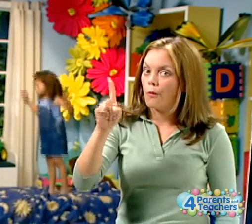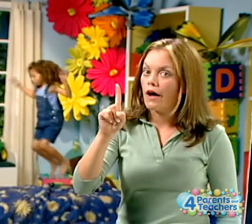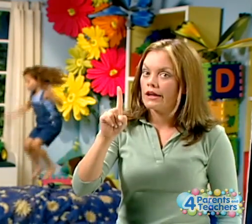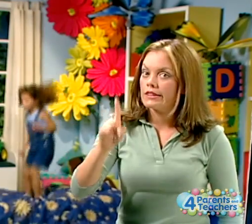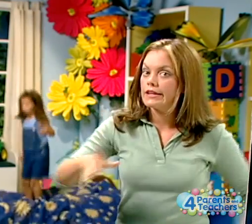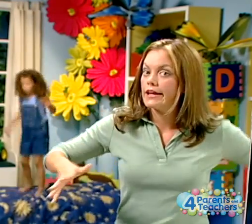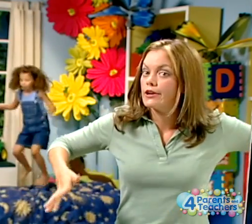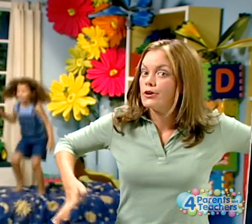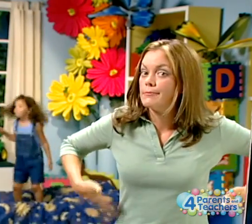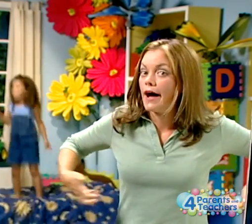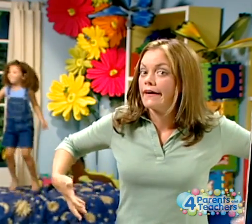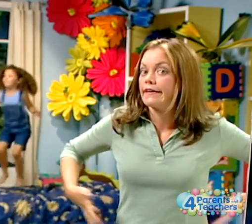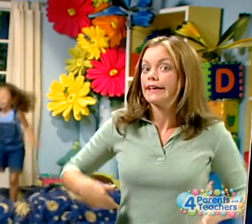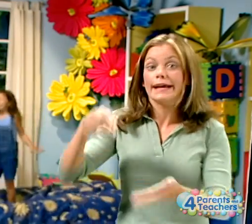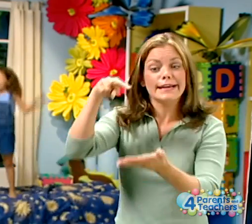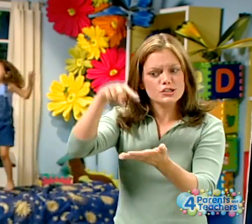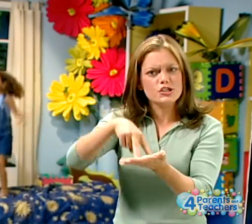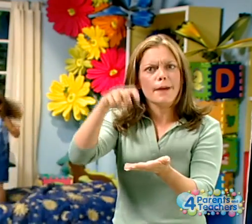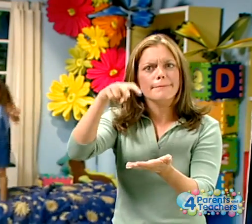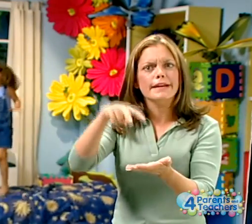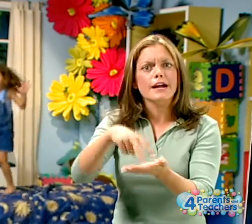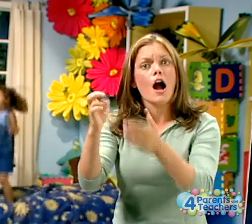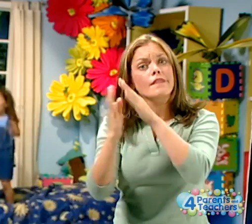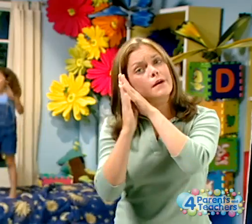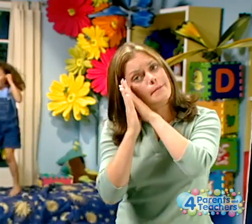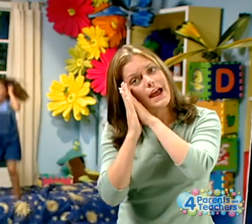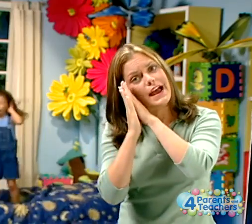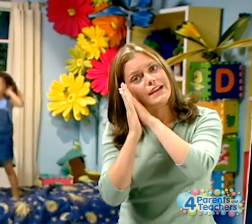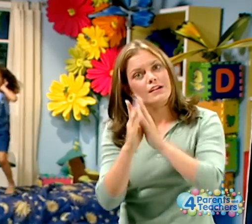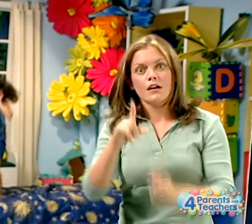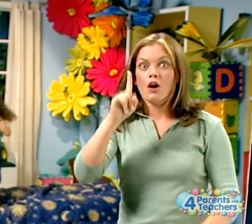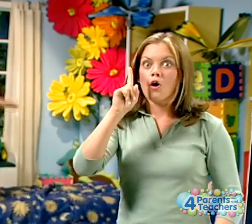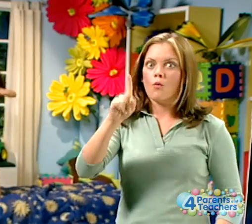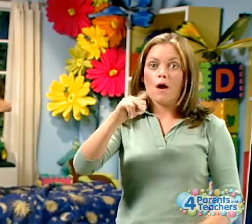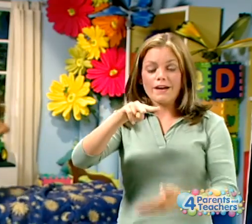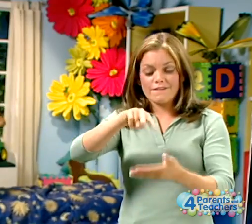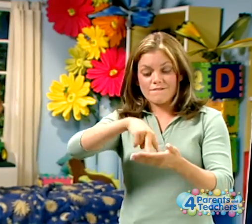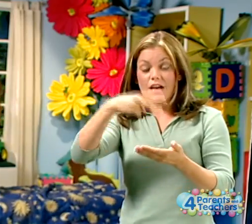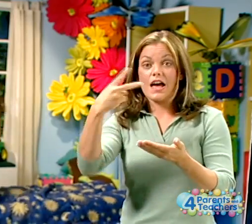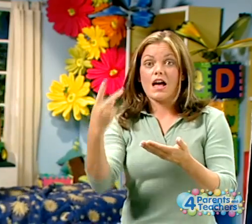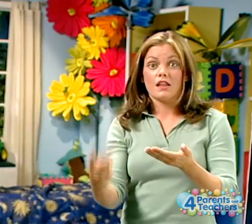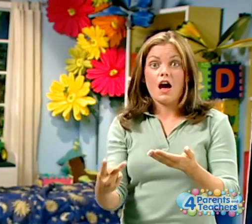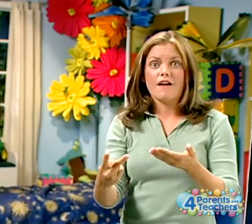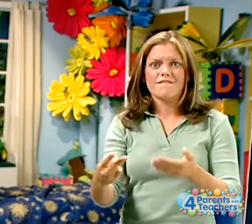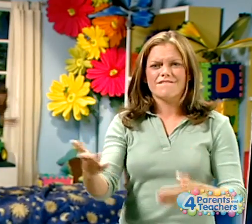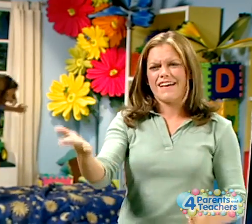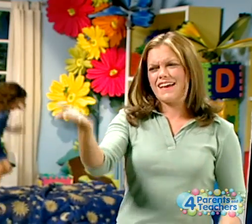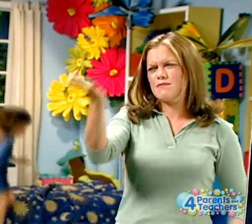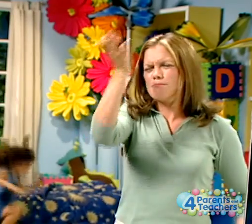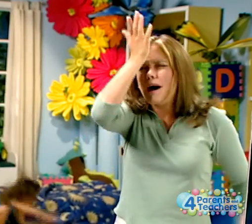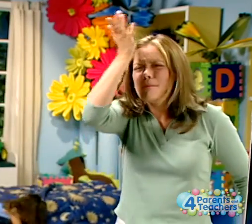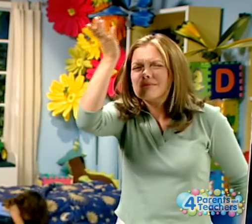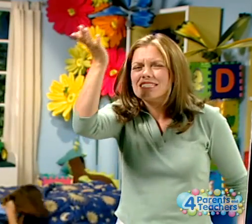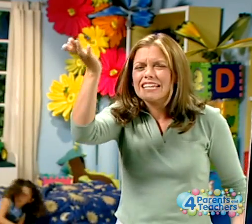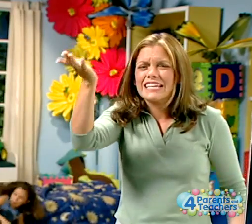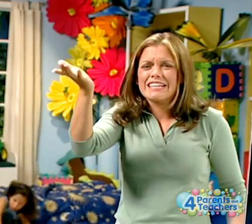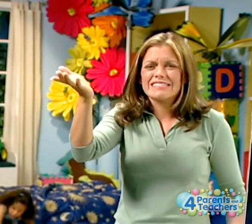One little monkey Jumping on a bed One fell off And bumped its